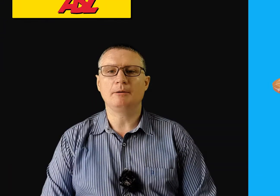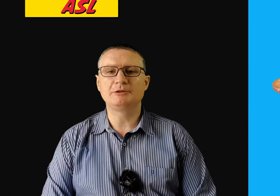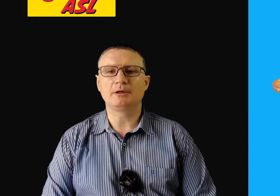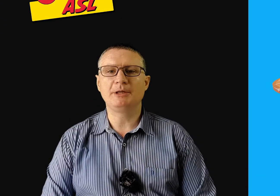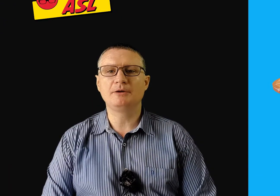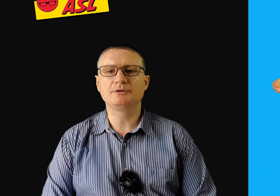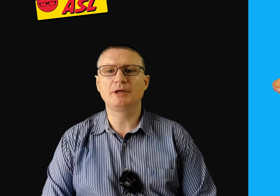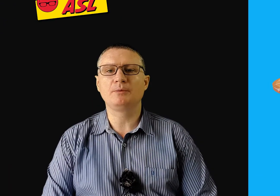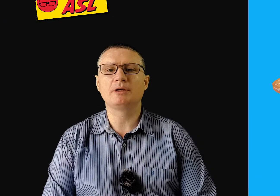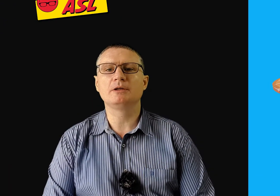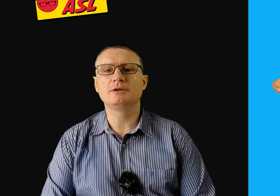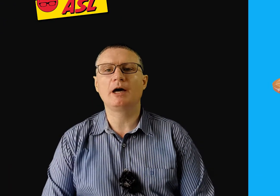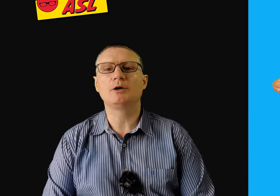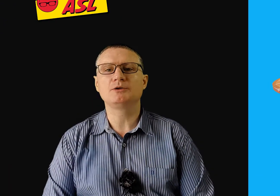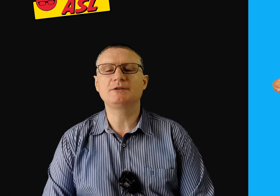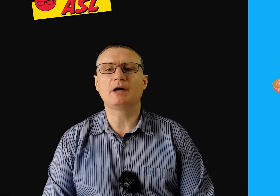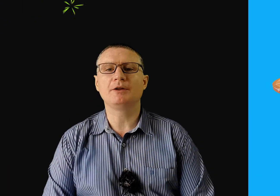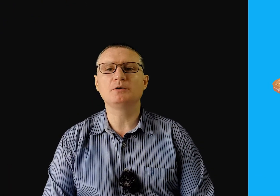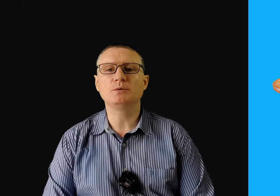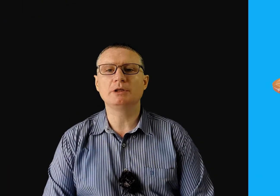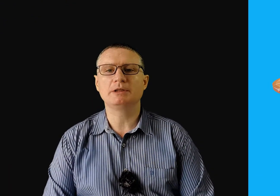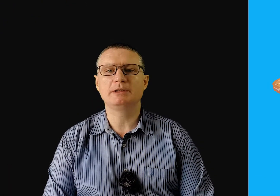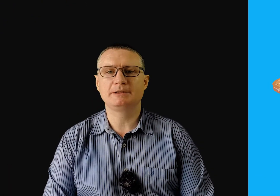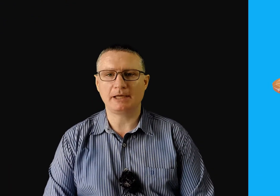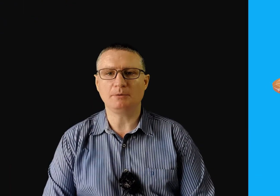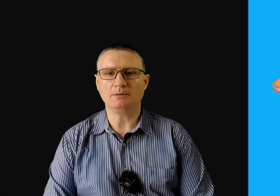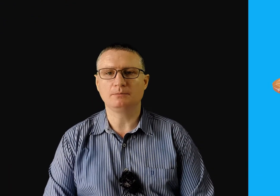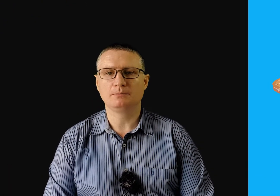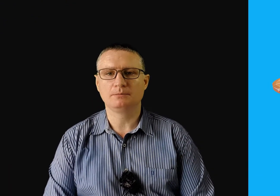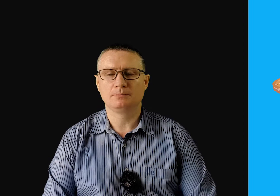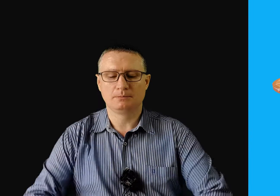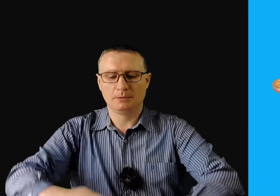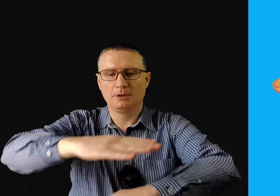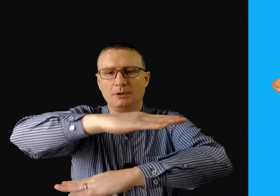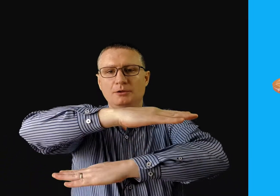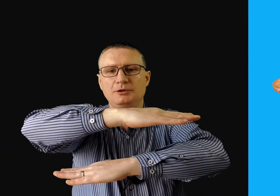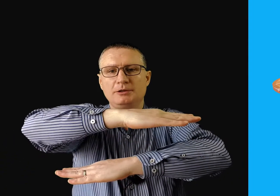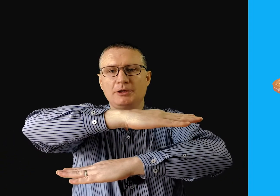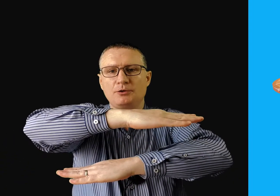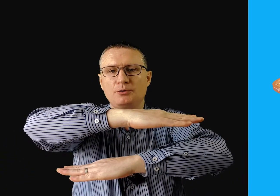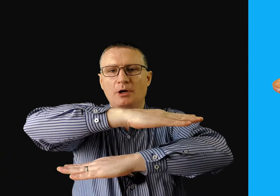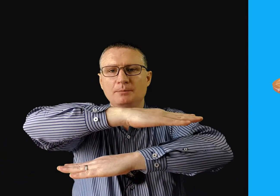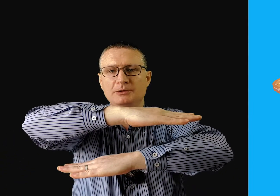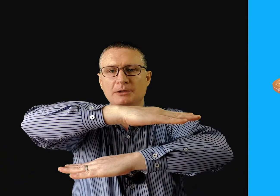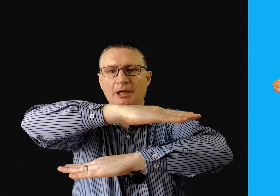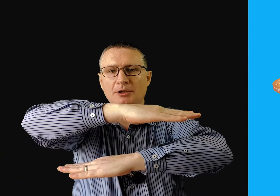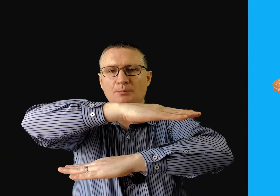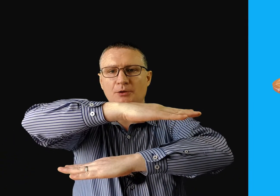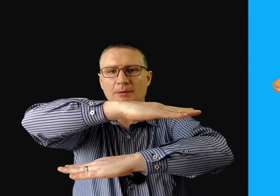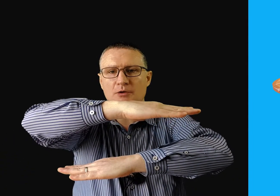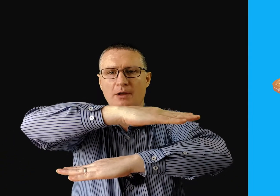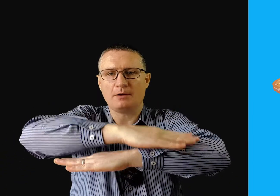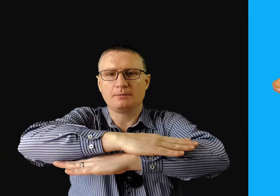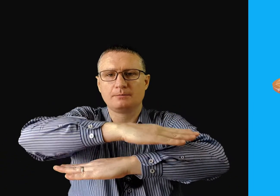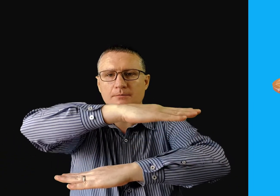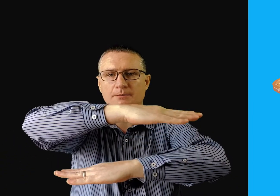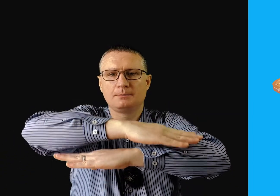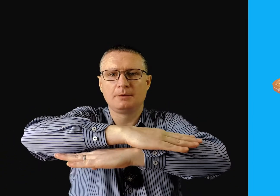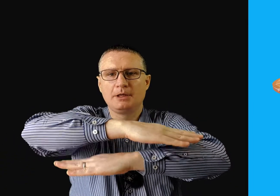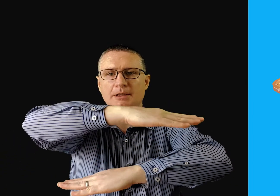Hi, I'm Ajarn Mieder. Today we're going to learn how to sign the word table. Just take your two arms and you put them